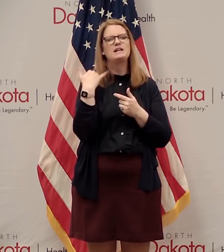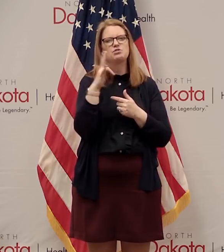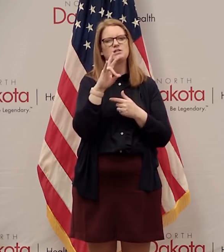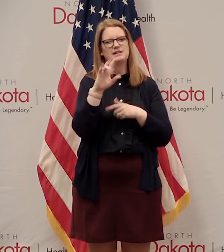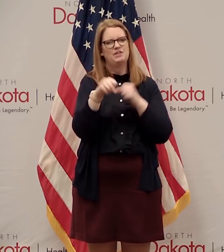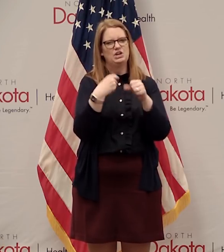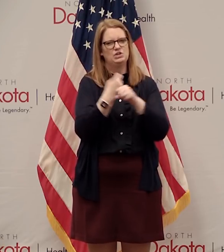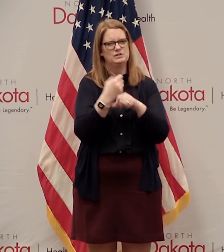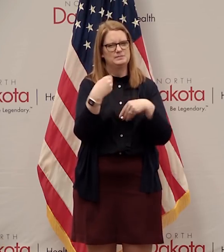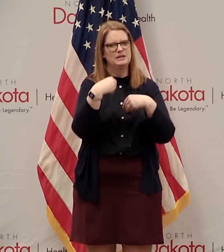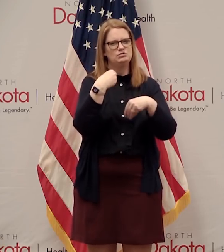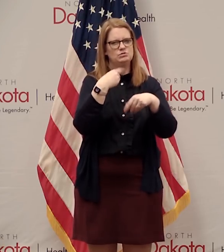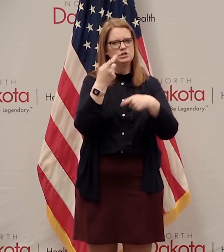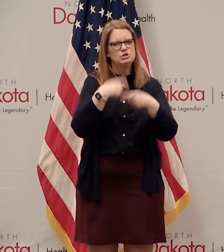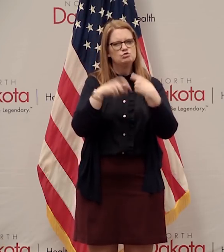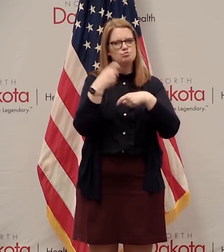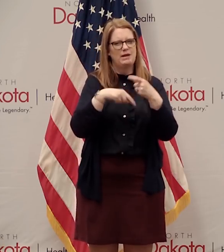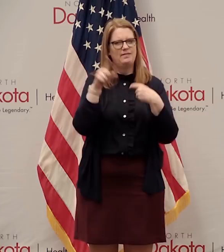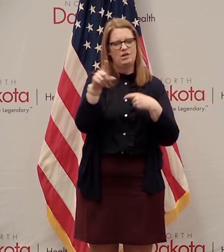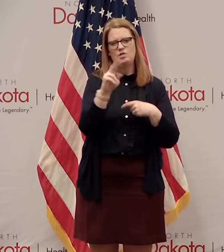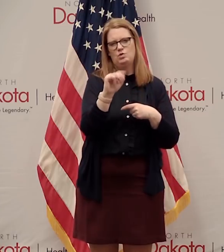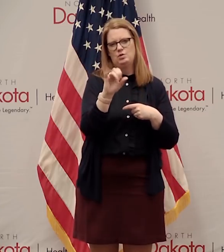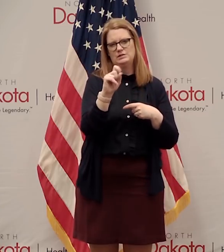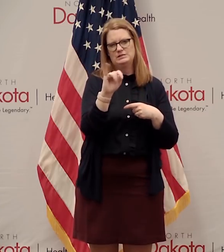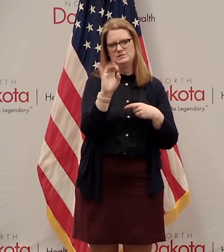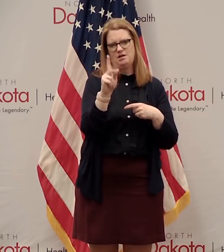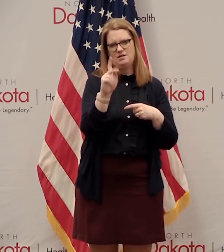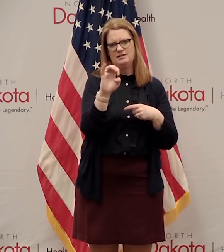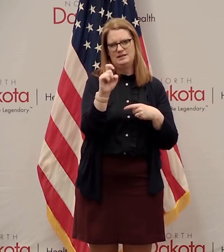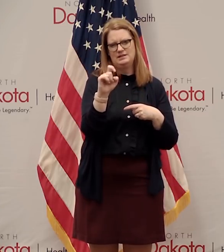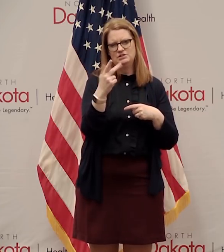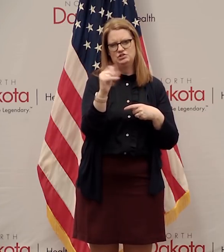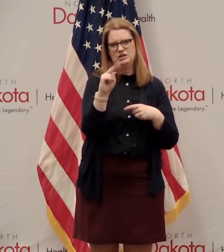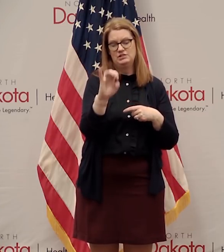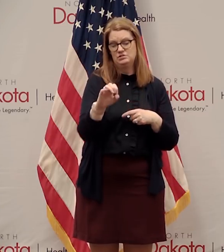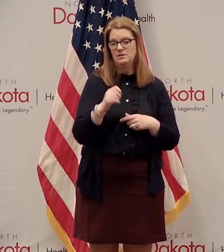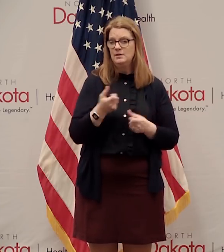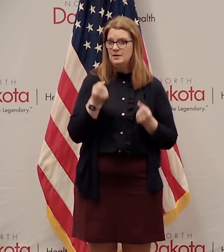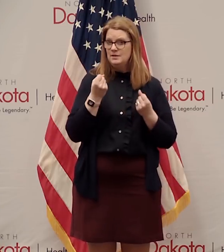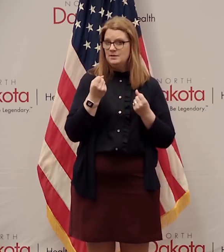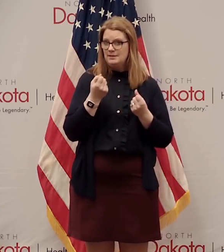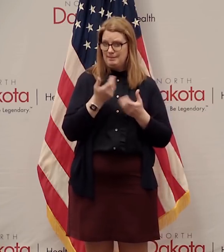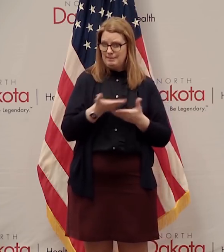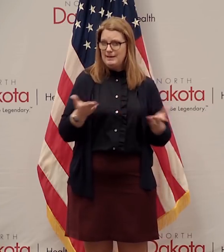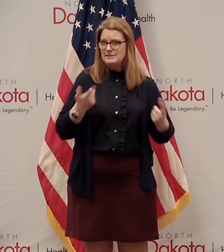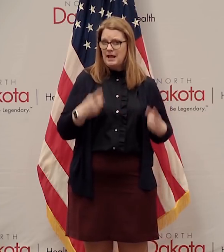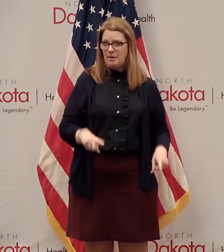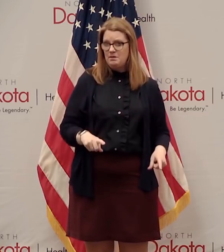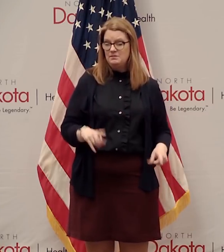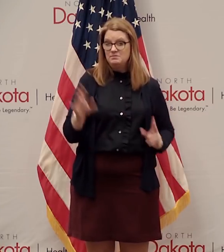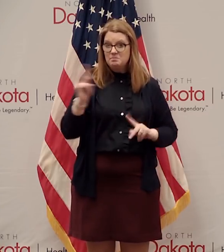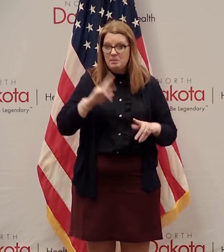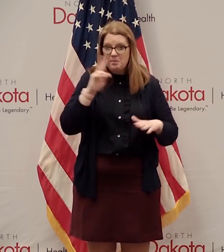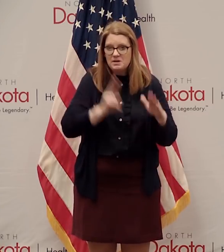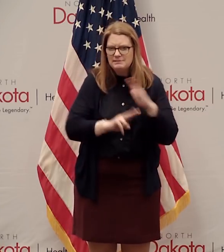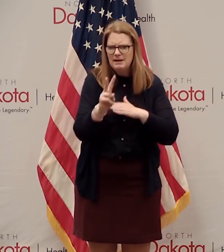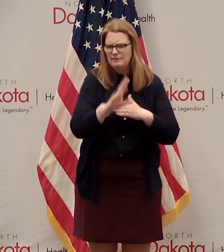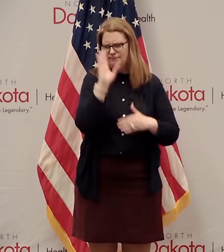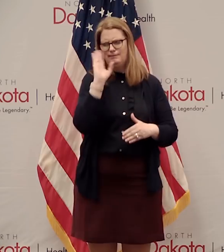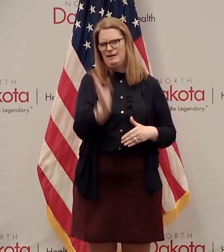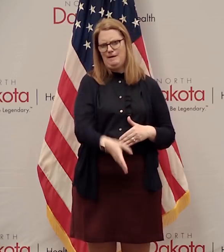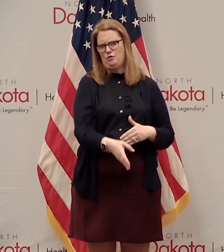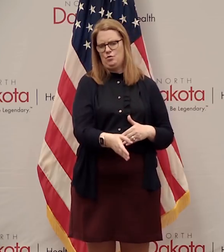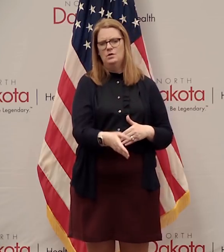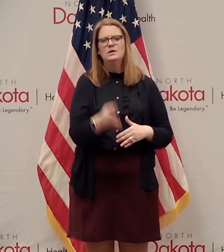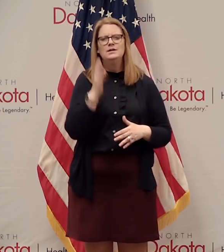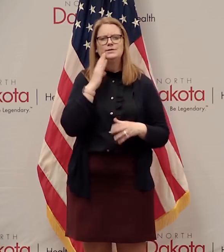of things occurred today that people would have never predicted. So as I said earlier, some people talk about